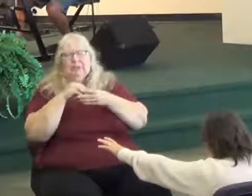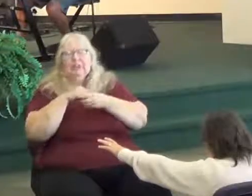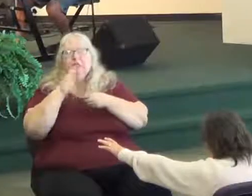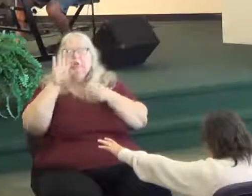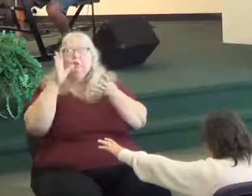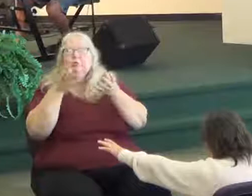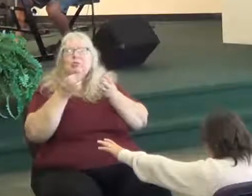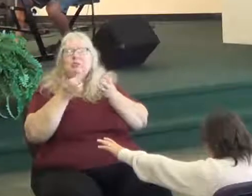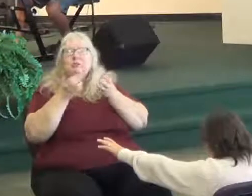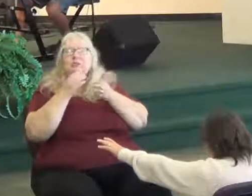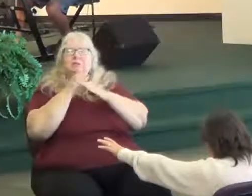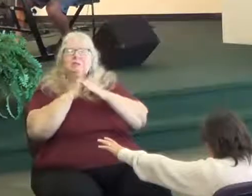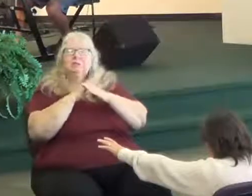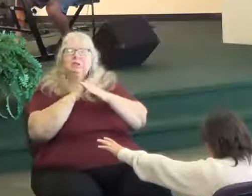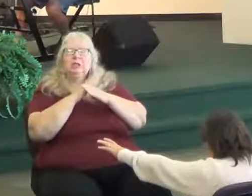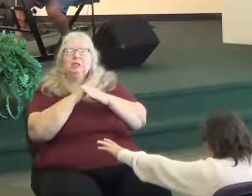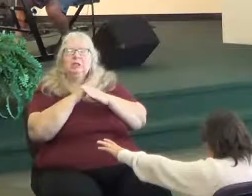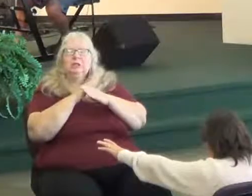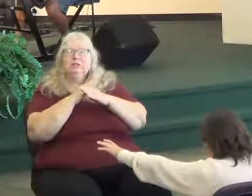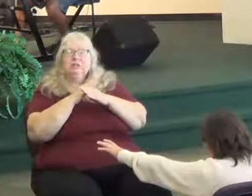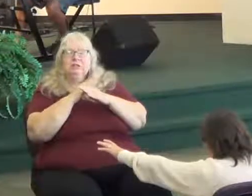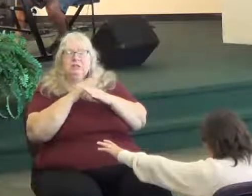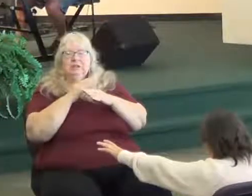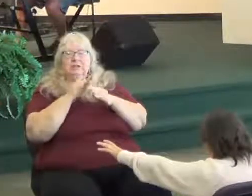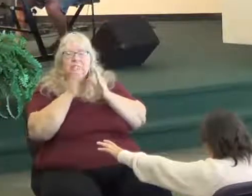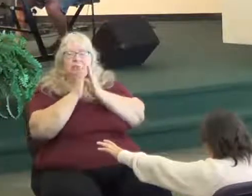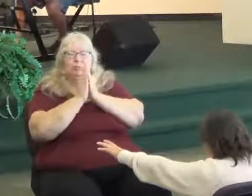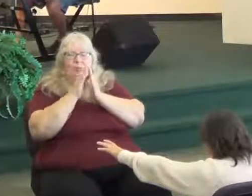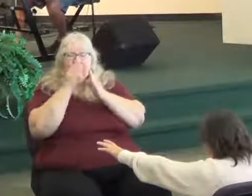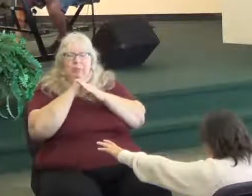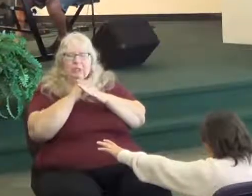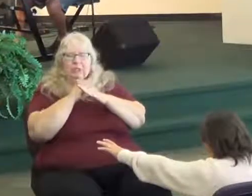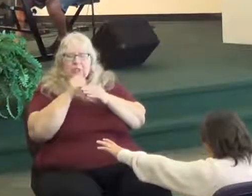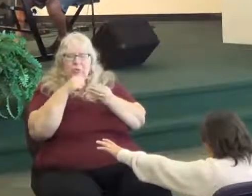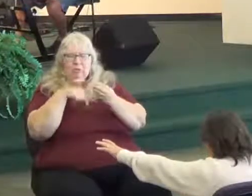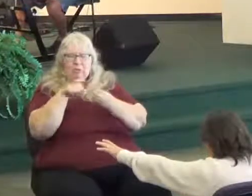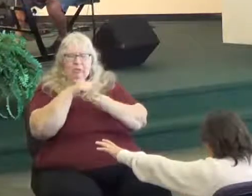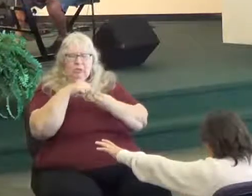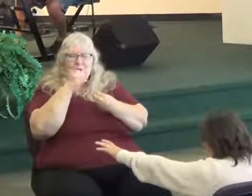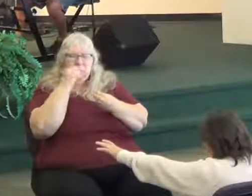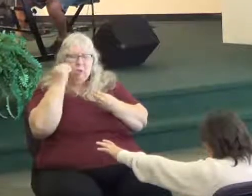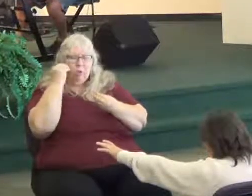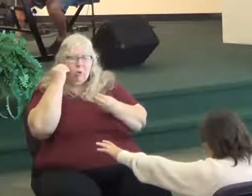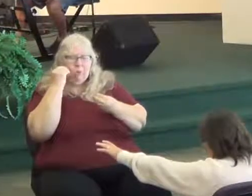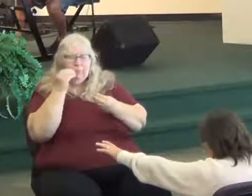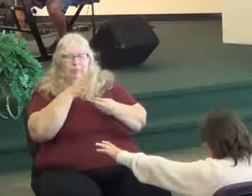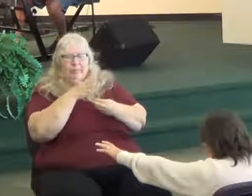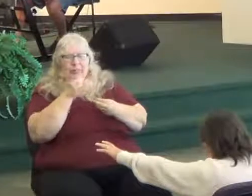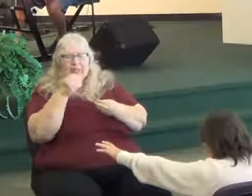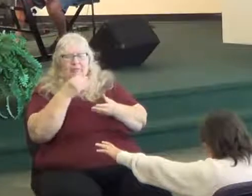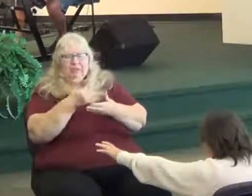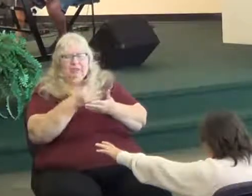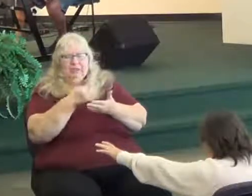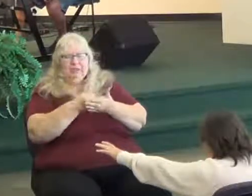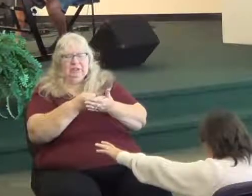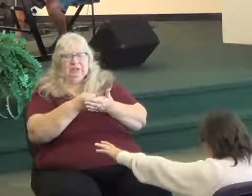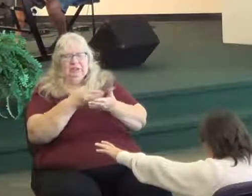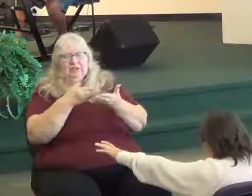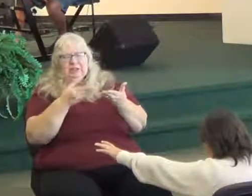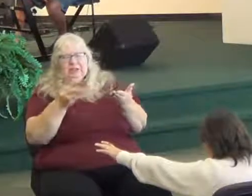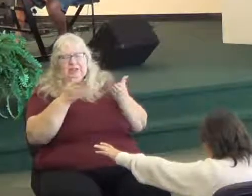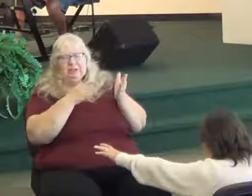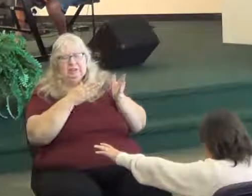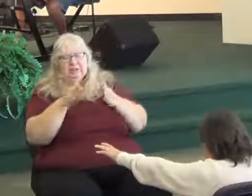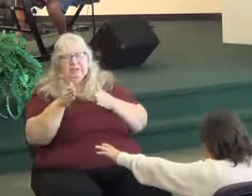I pray a hedge of protection around their home, around their finances, Lord. Everything they set out to do, we know that you're